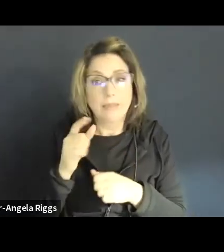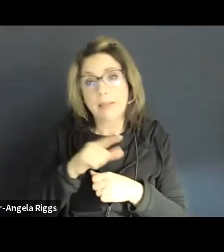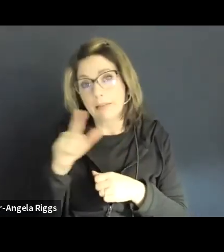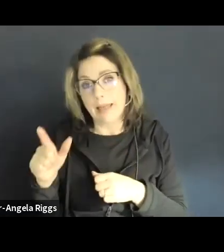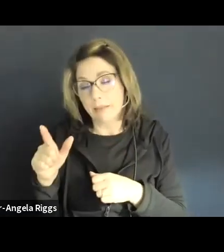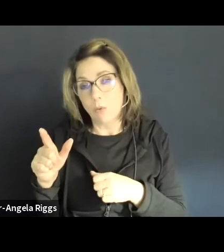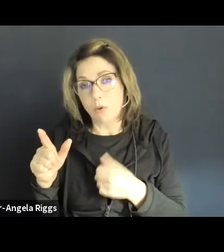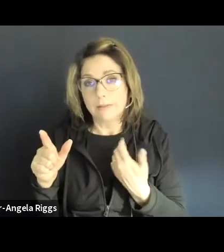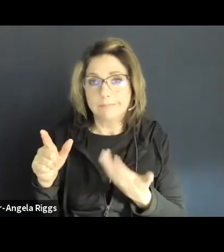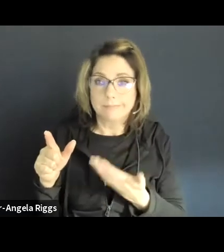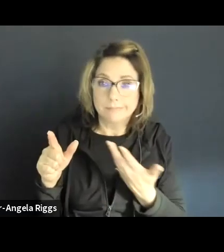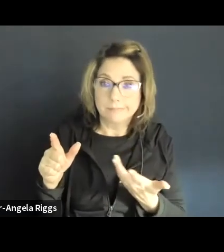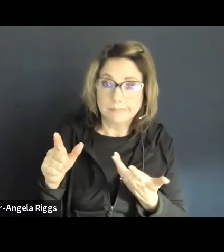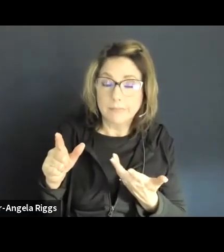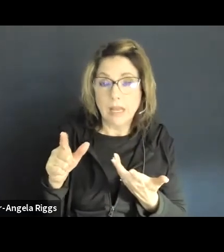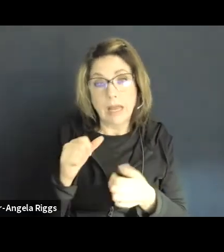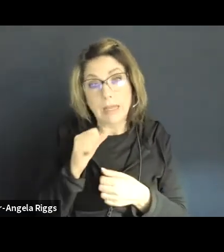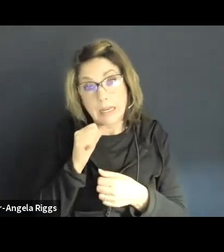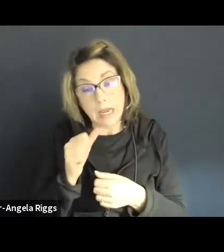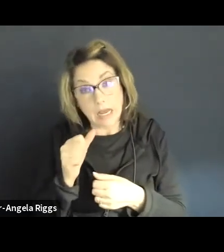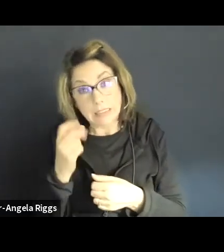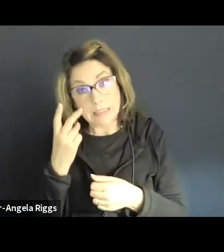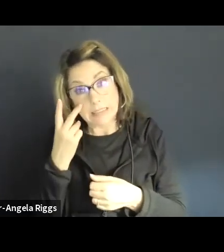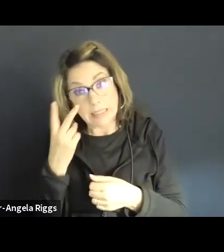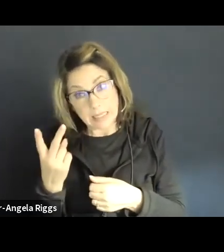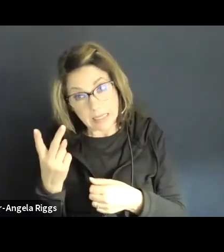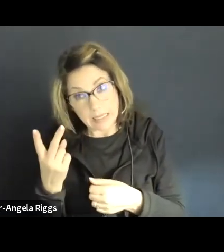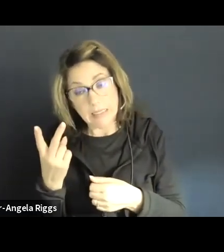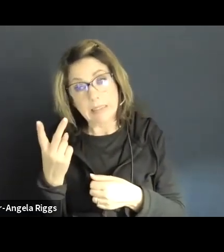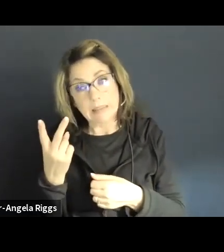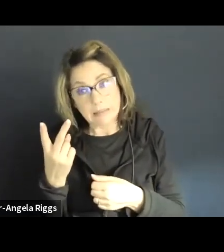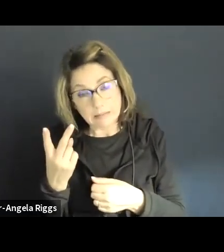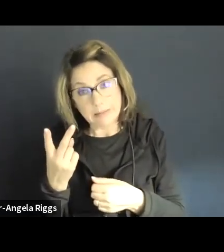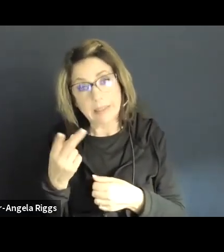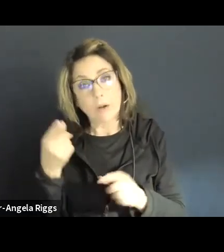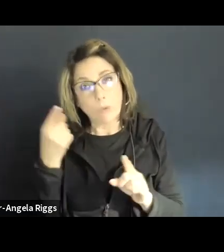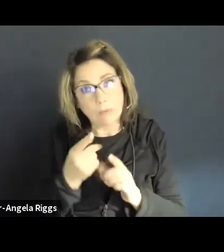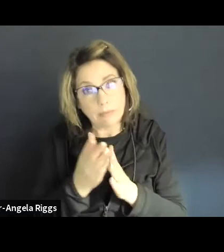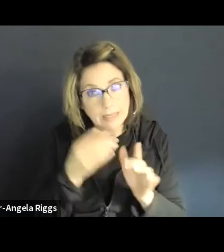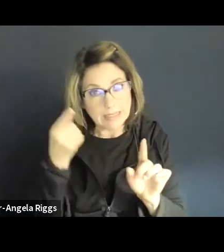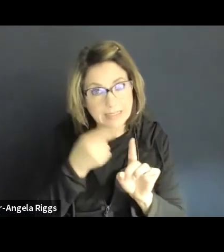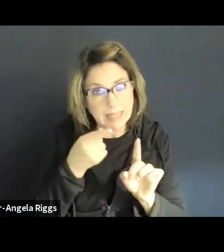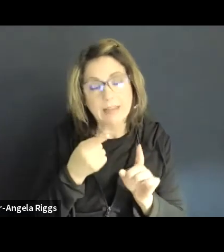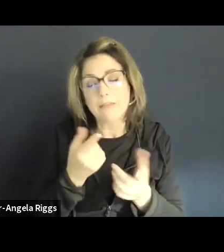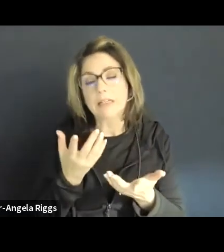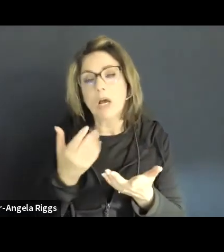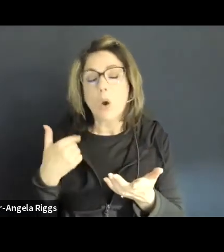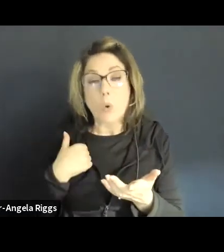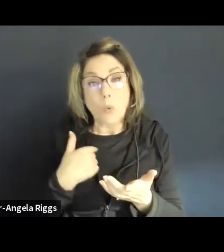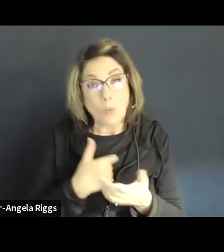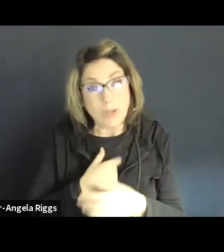not seeing the incentives. We would argue that there are